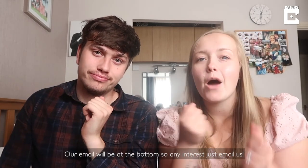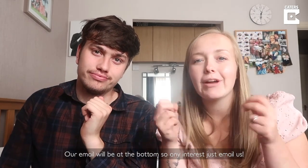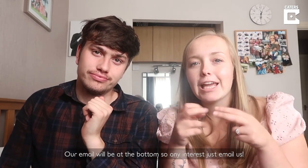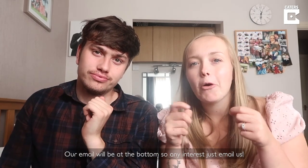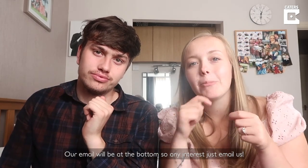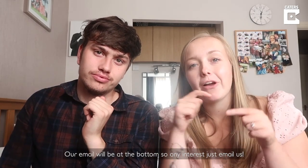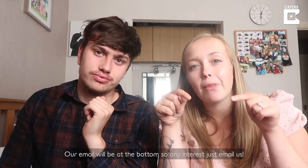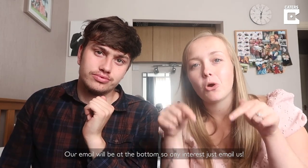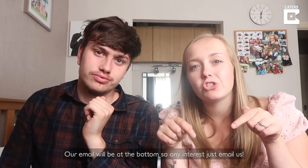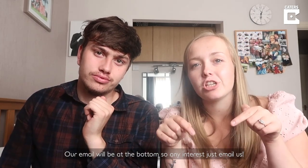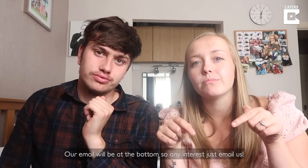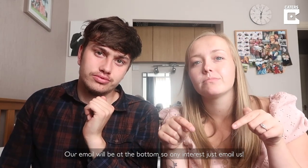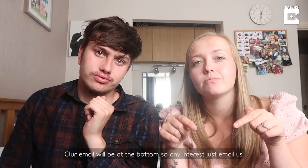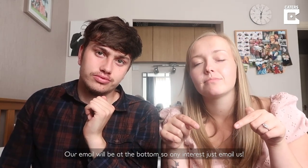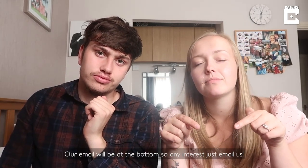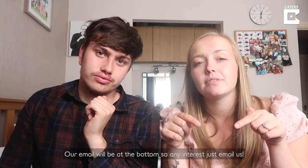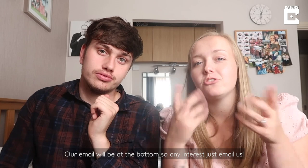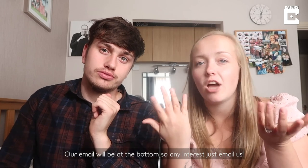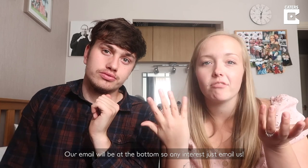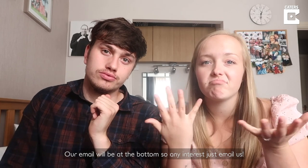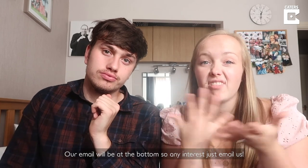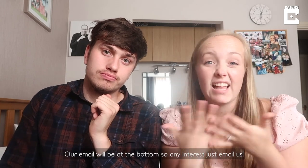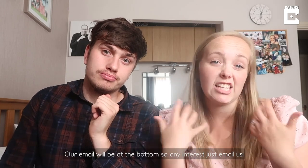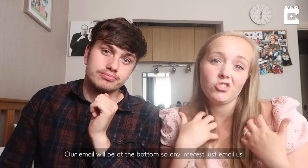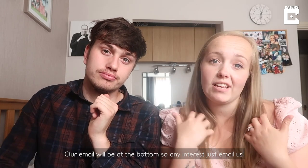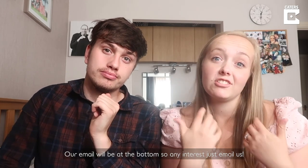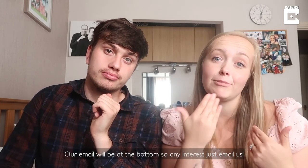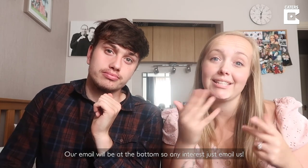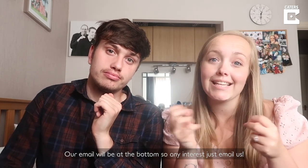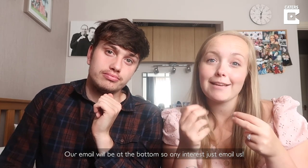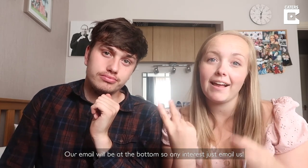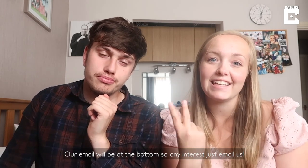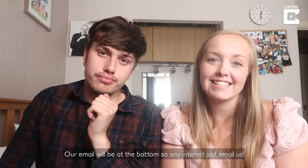Our email will be at the bottom. So, any interest, just please email us.